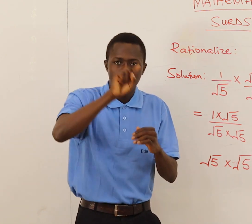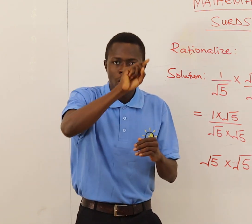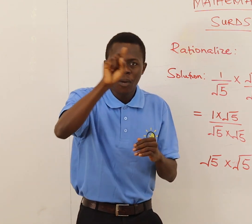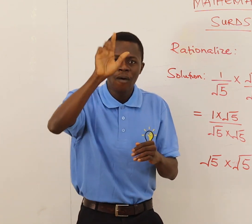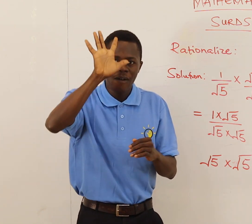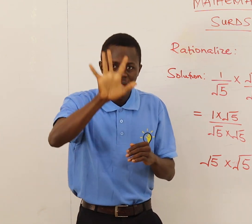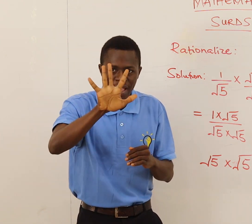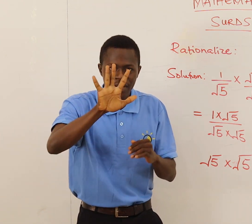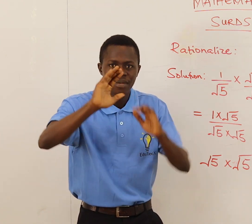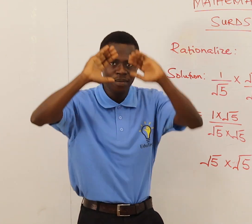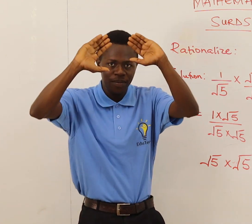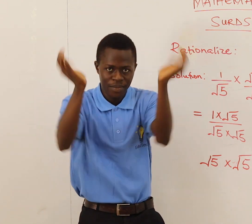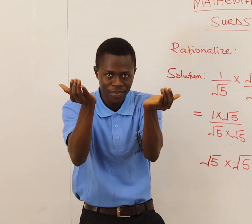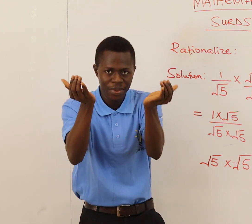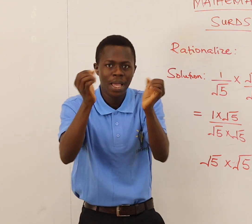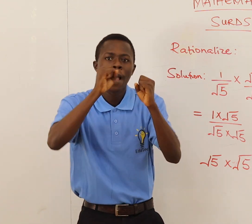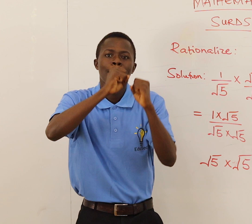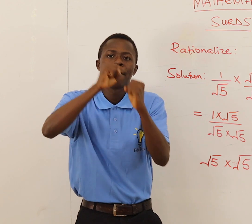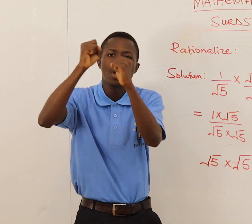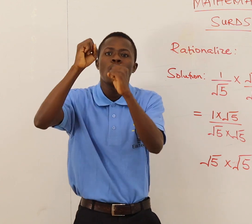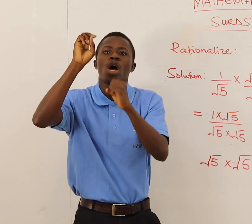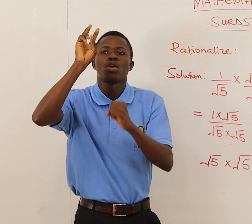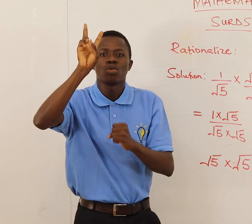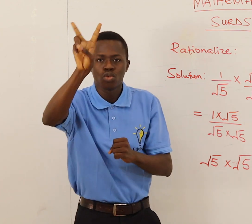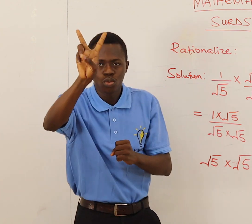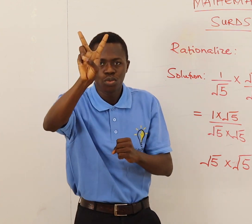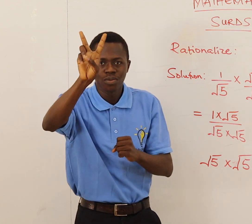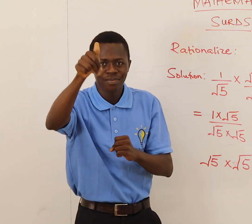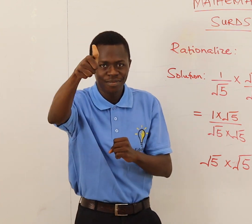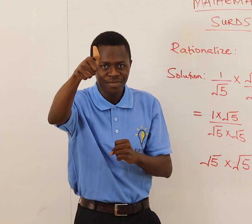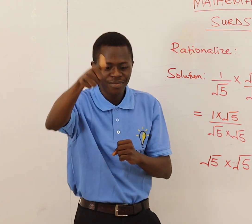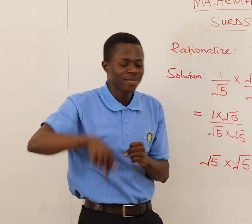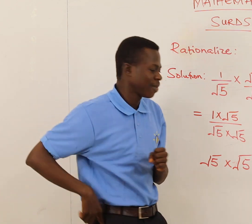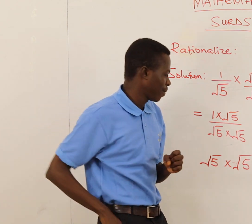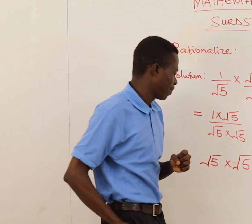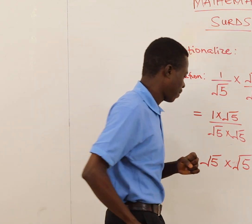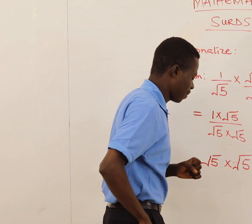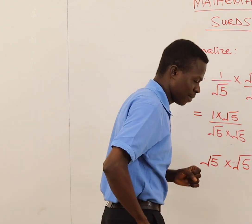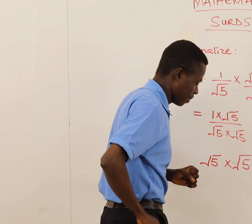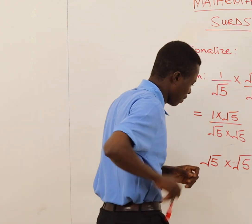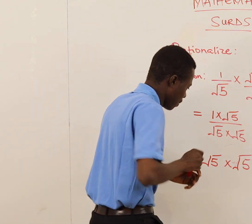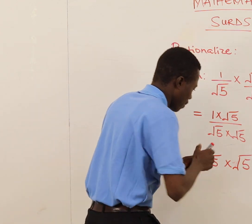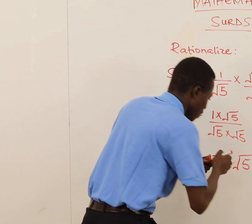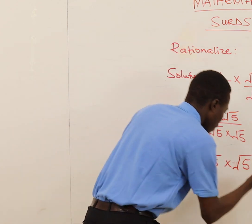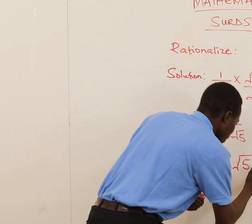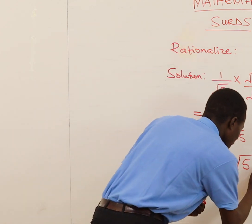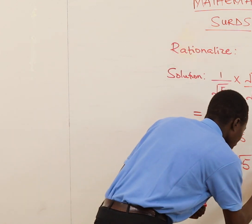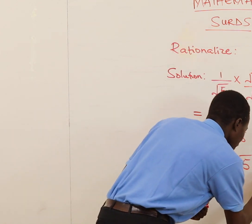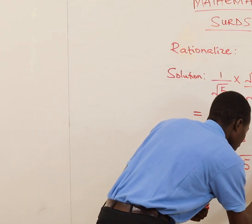to, yeah, try. Yes, square root of 5 all in one bracket raised to the power